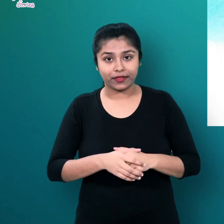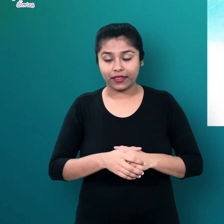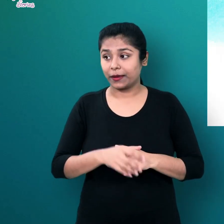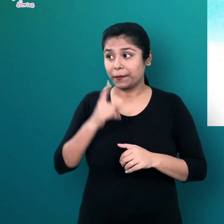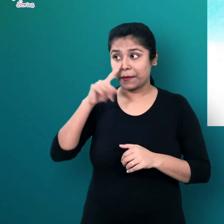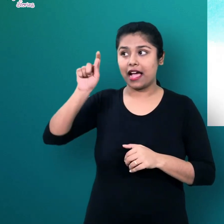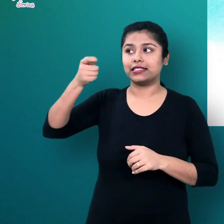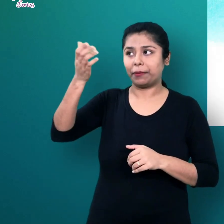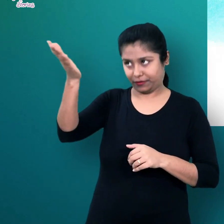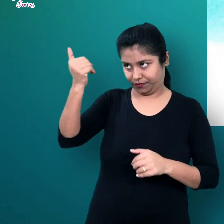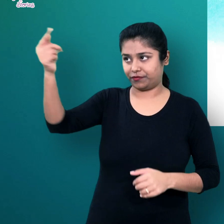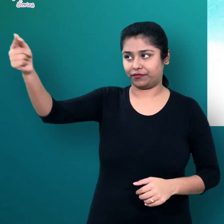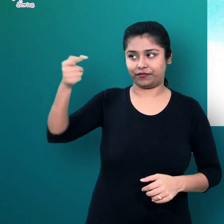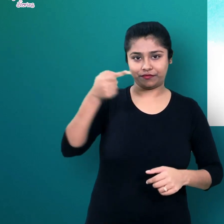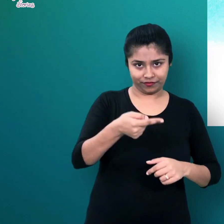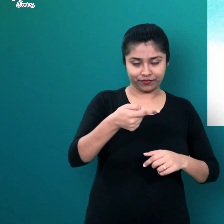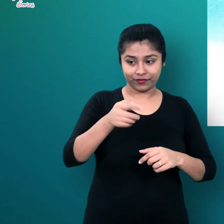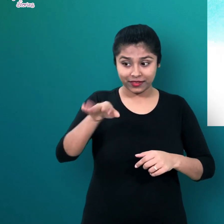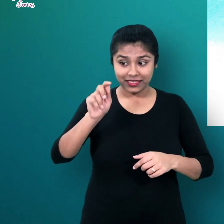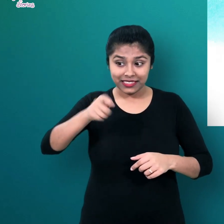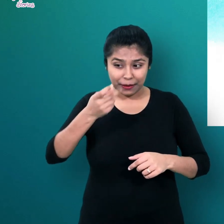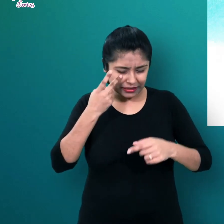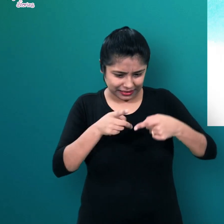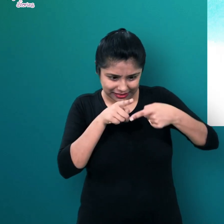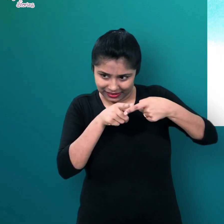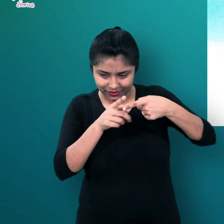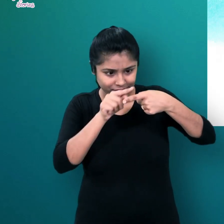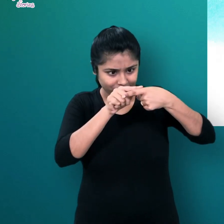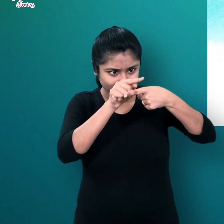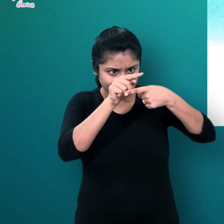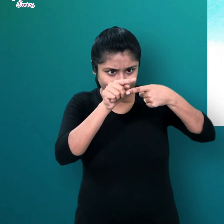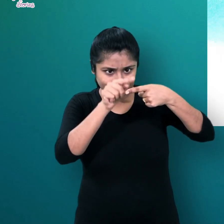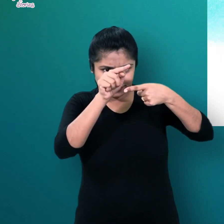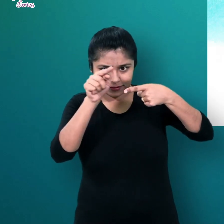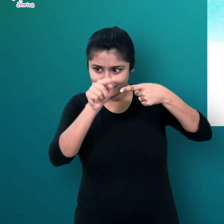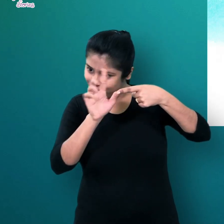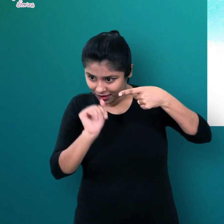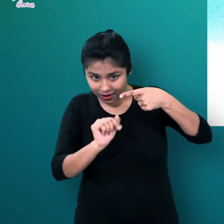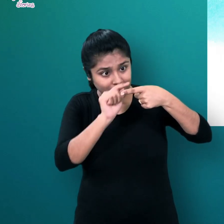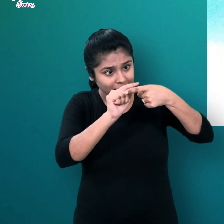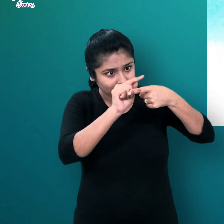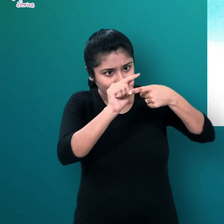Then he held up Mummy's key and said, "See these pointy bits that look like mountains?